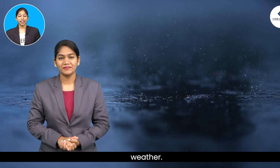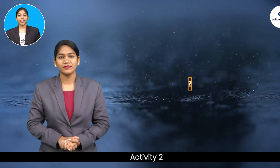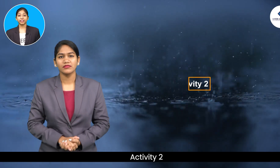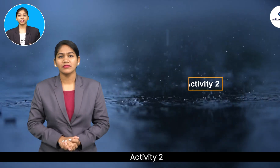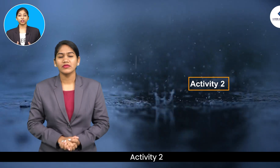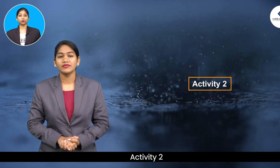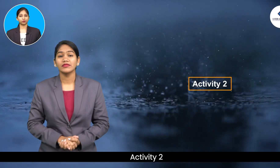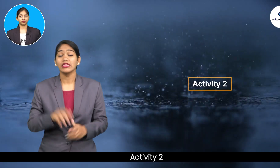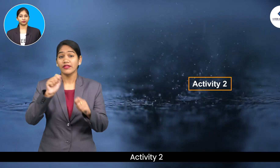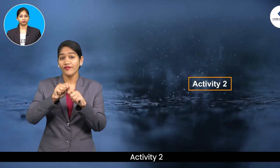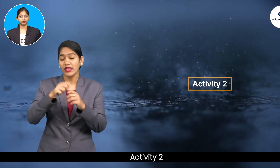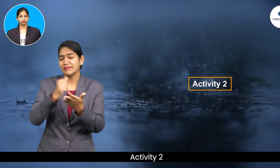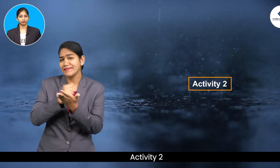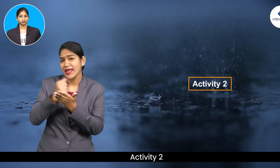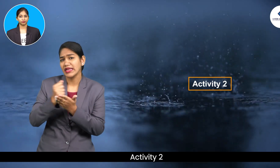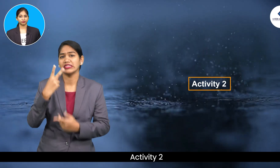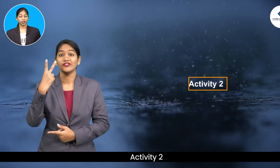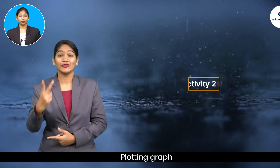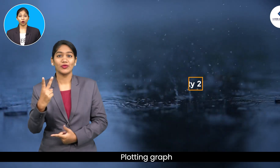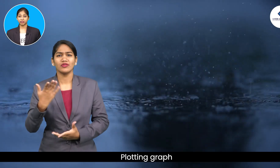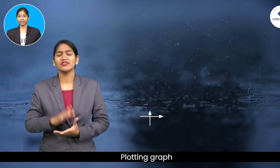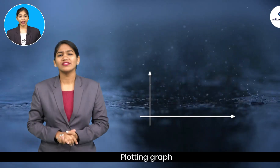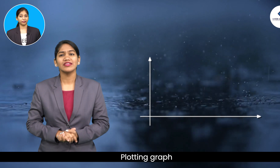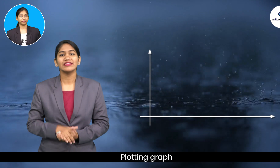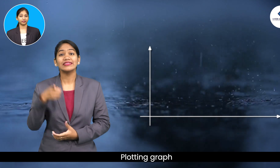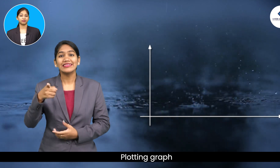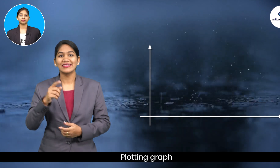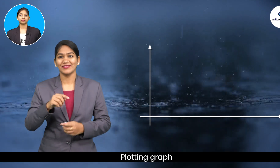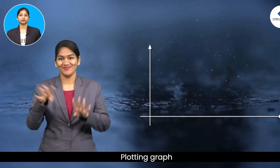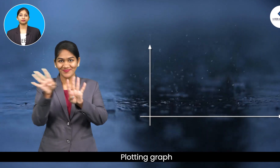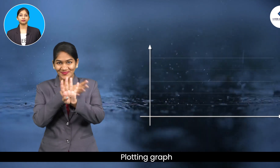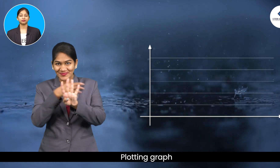Activity 2 Plotting graph